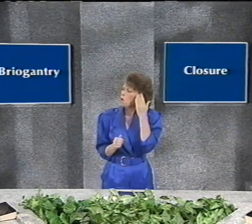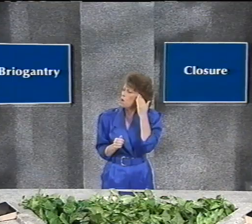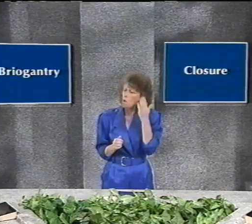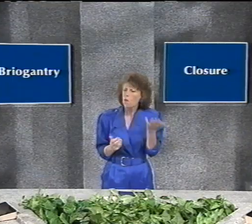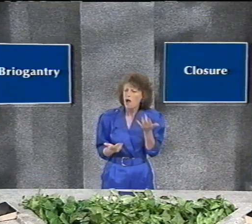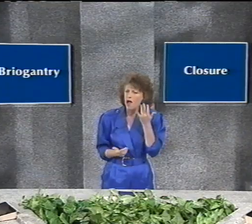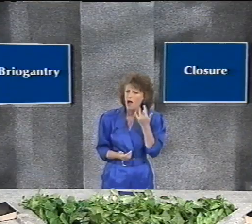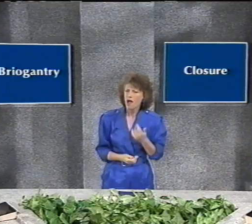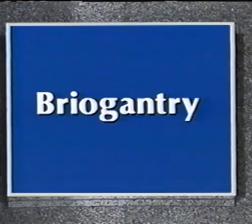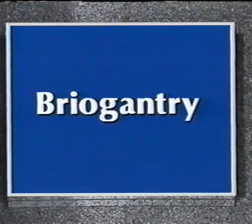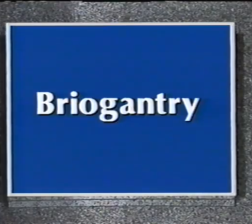you know that?